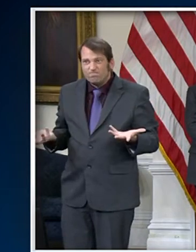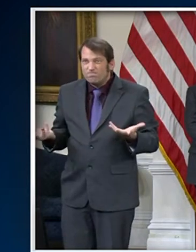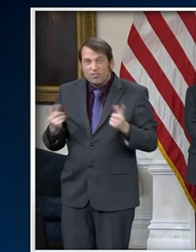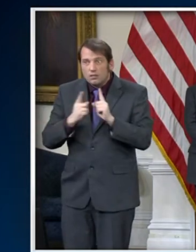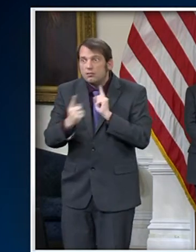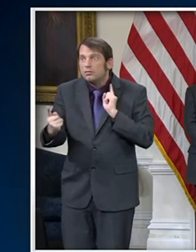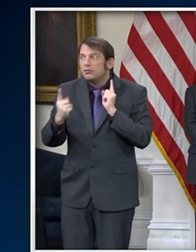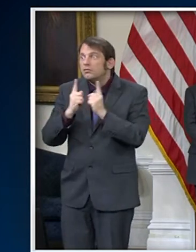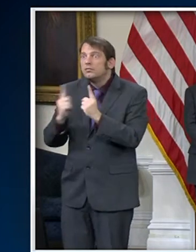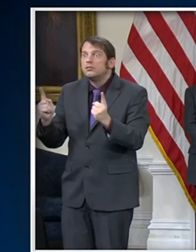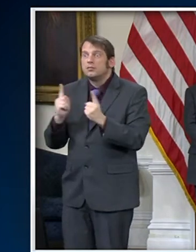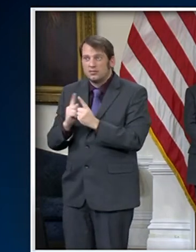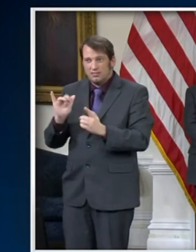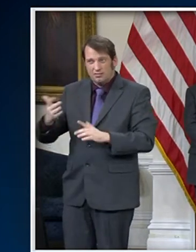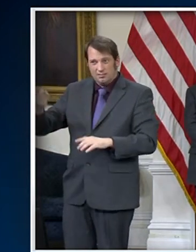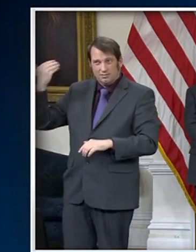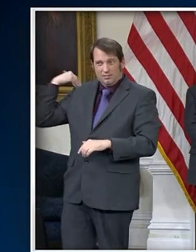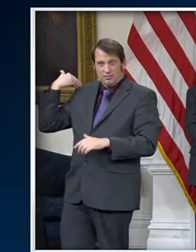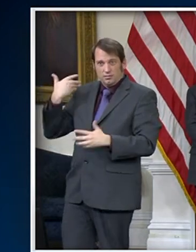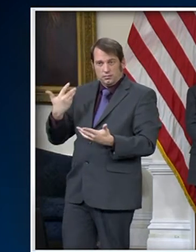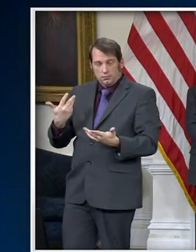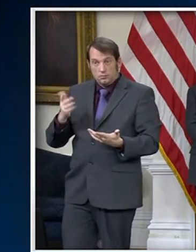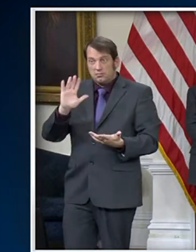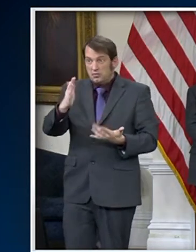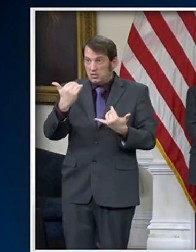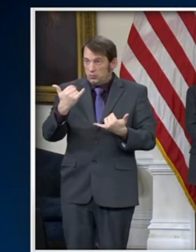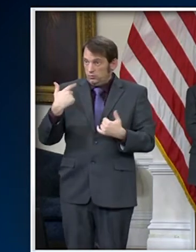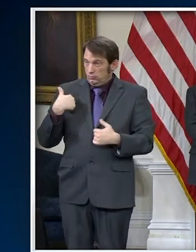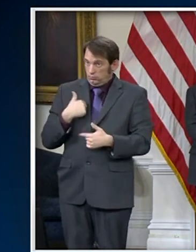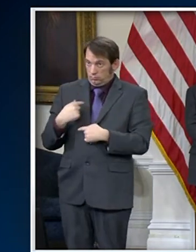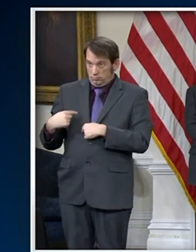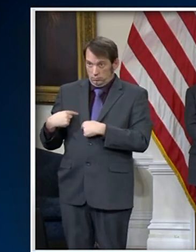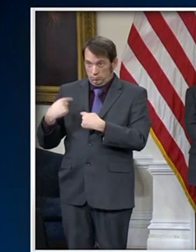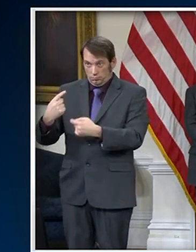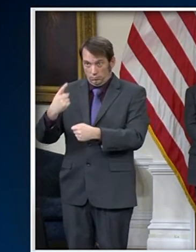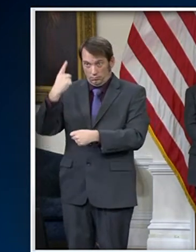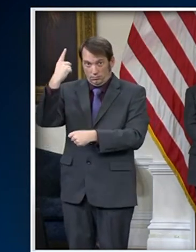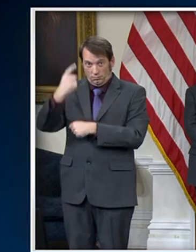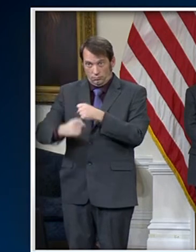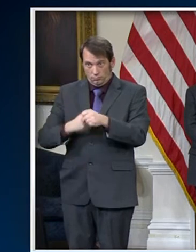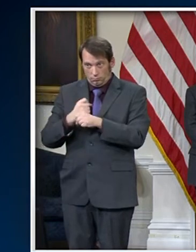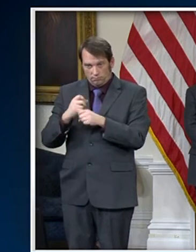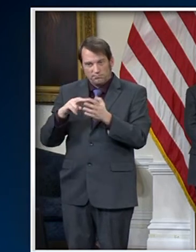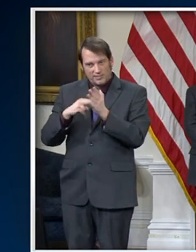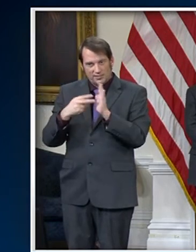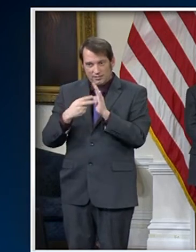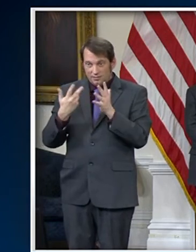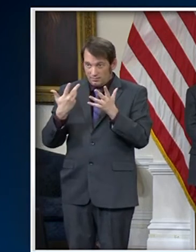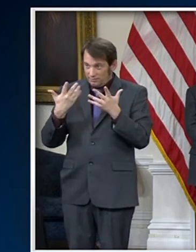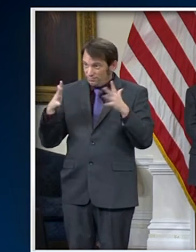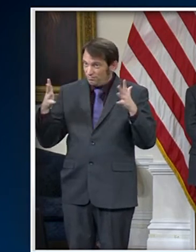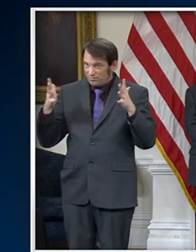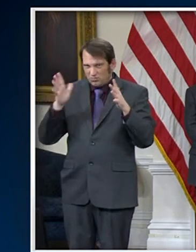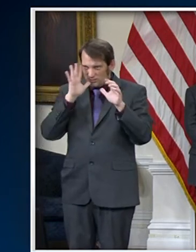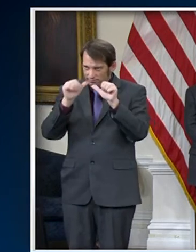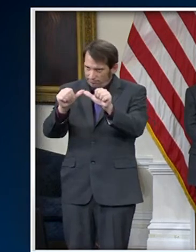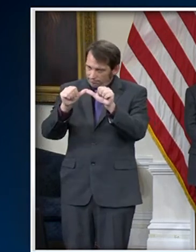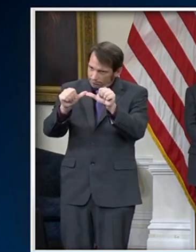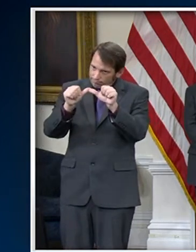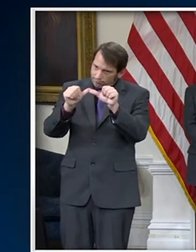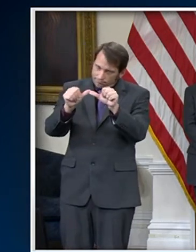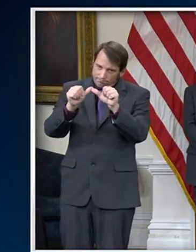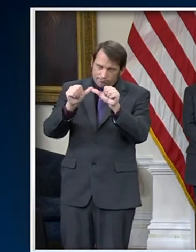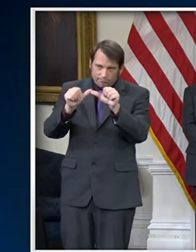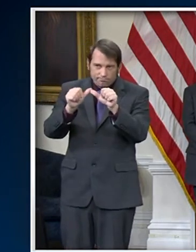also within this past year, we have and continued to persevere during challenging times.